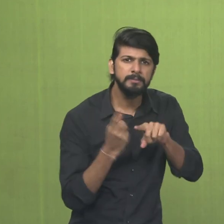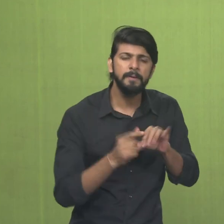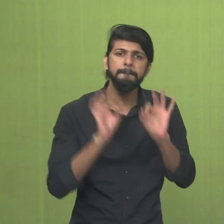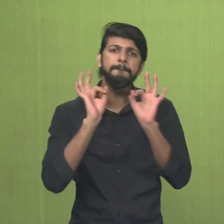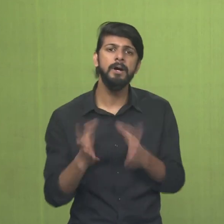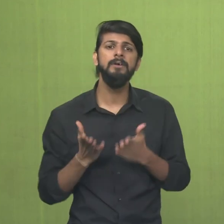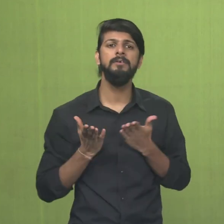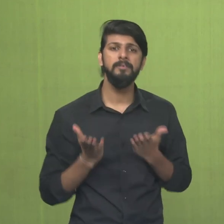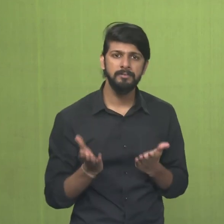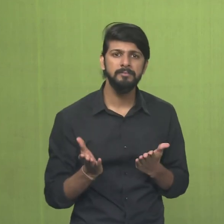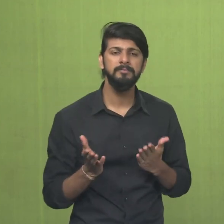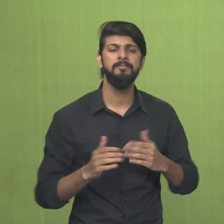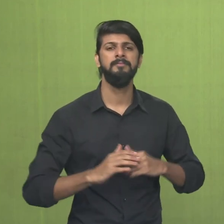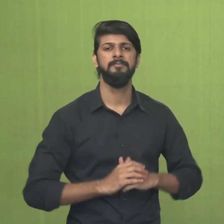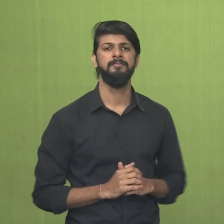been very nicely depicted by natural colors.